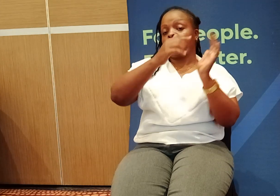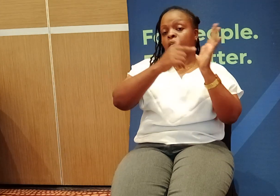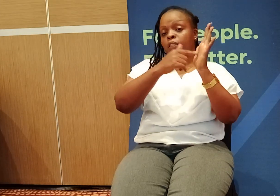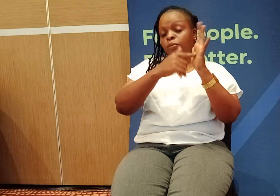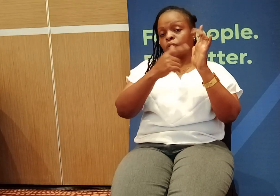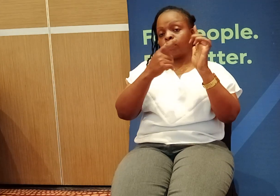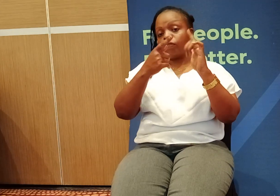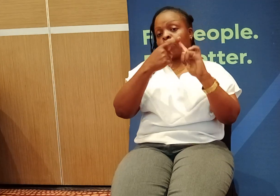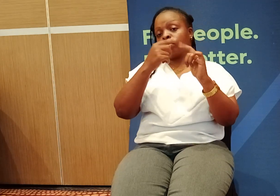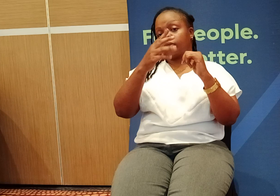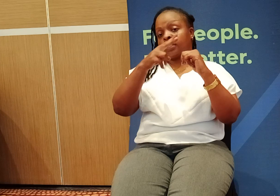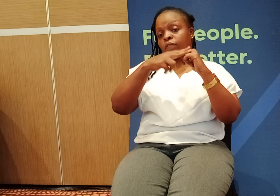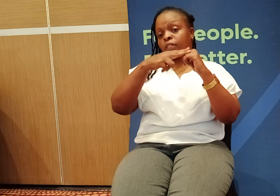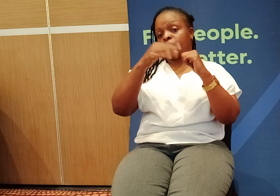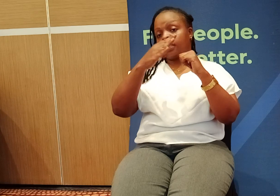80%.